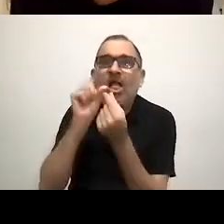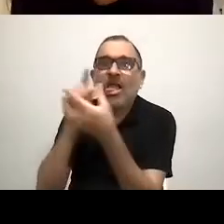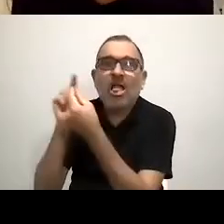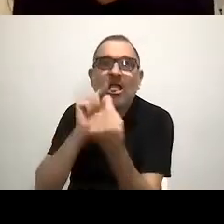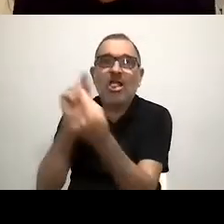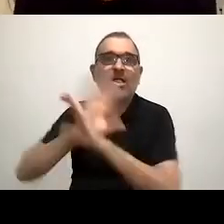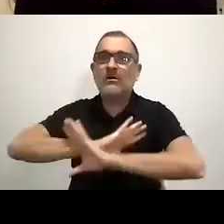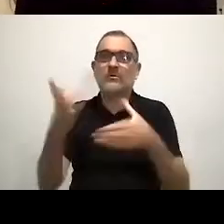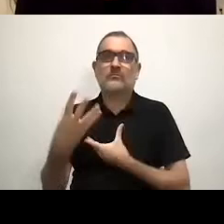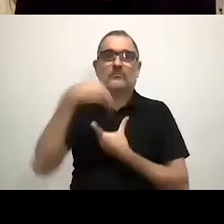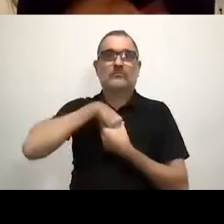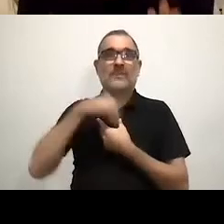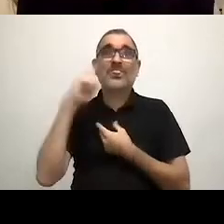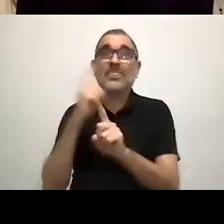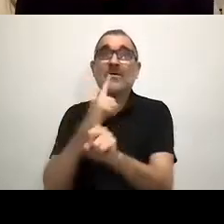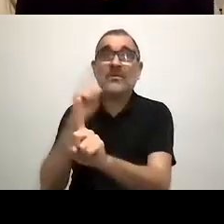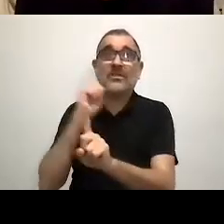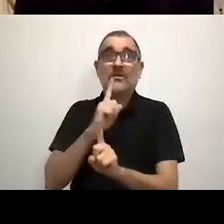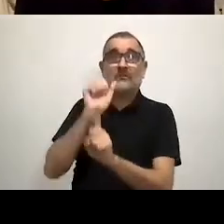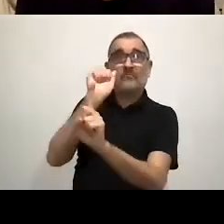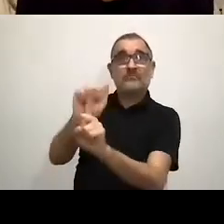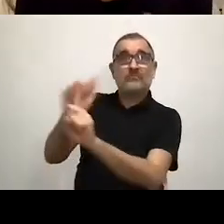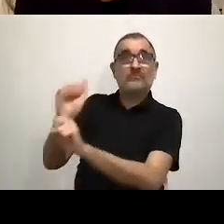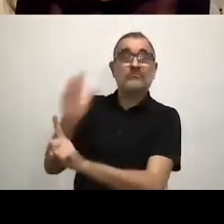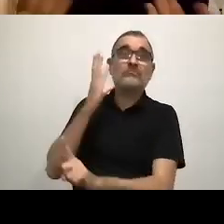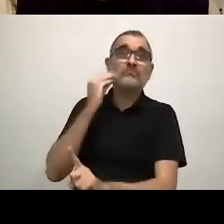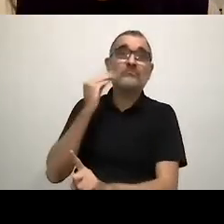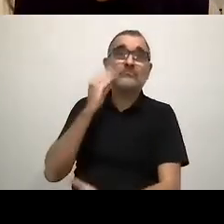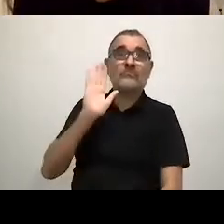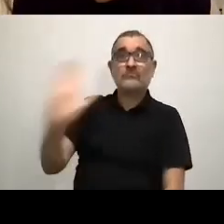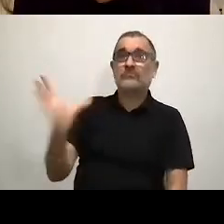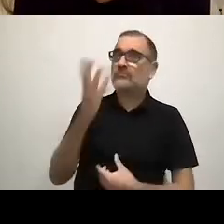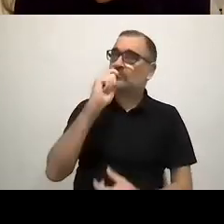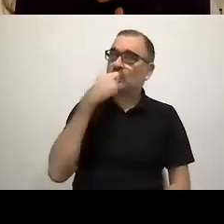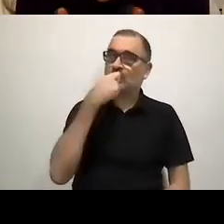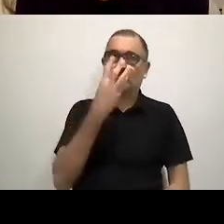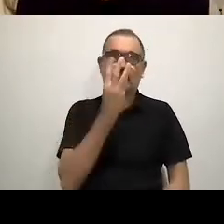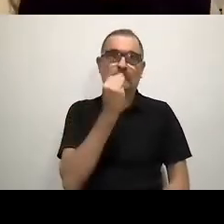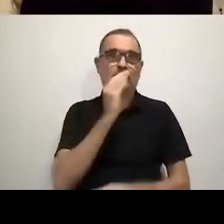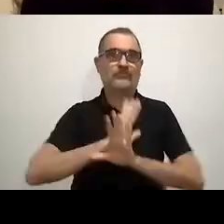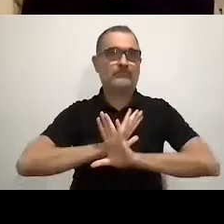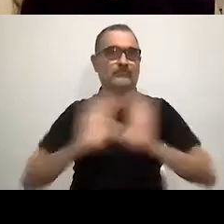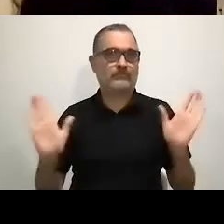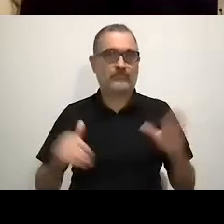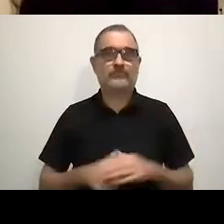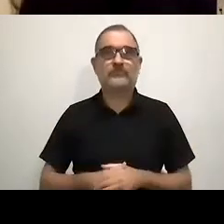assignments private and confidential so that we can maintain trust within the